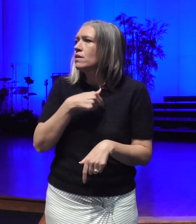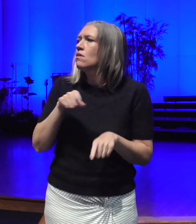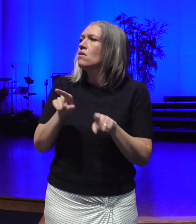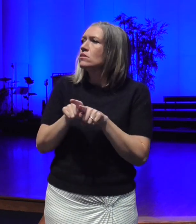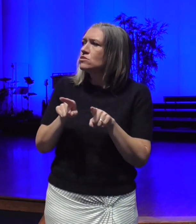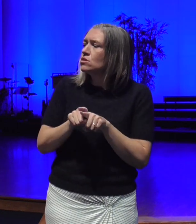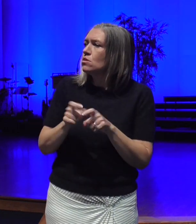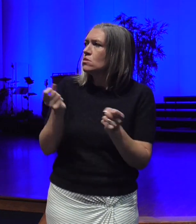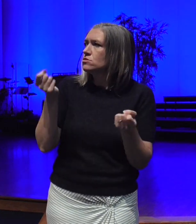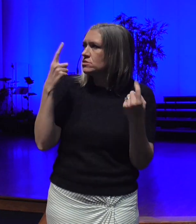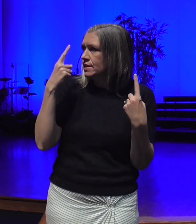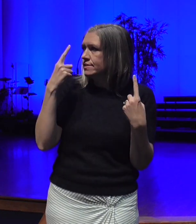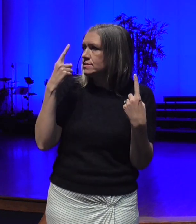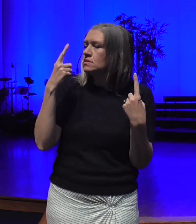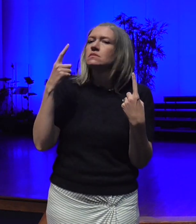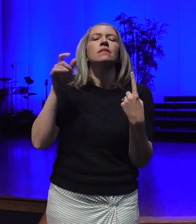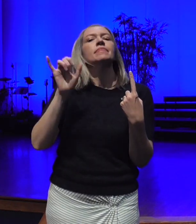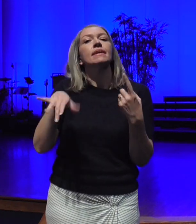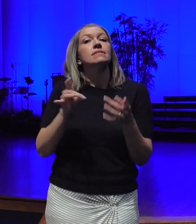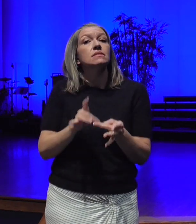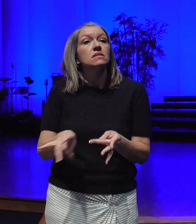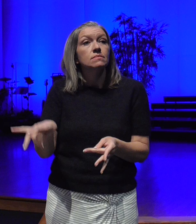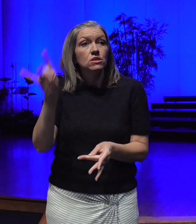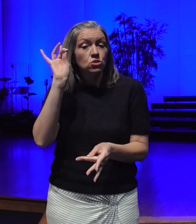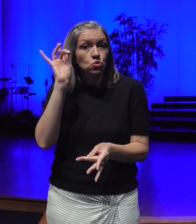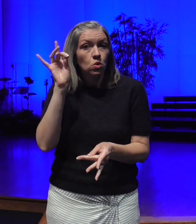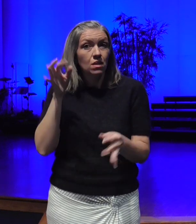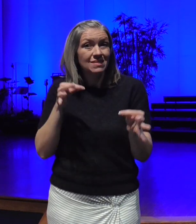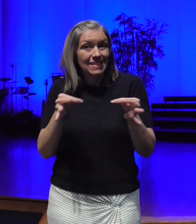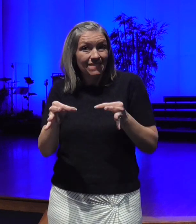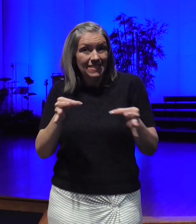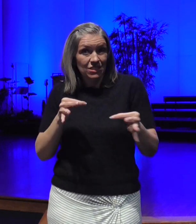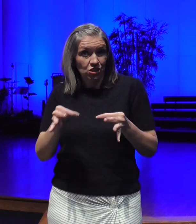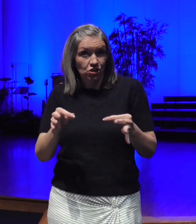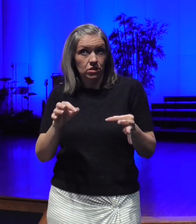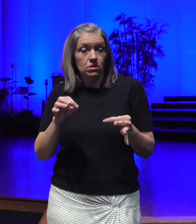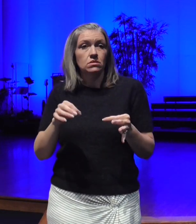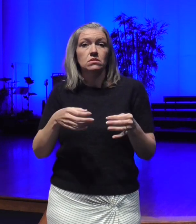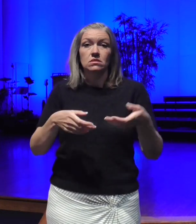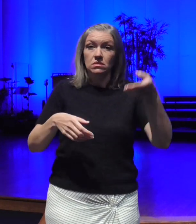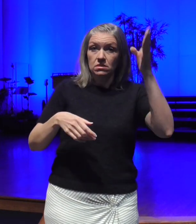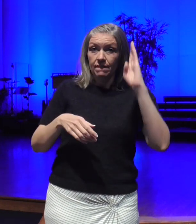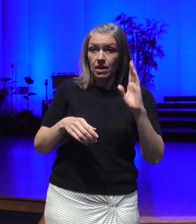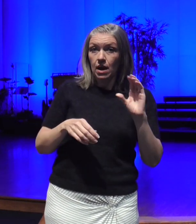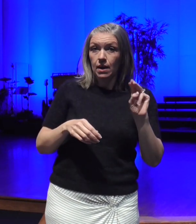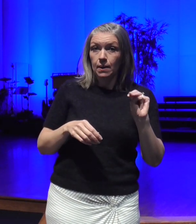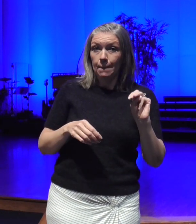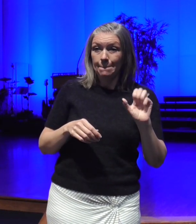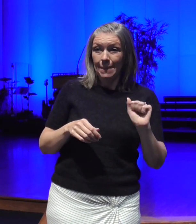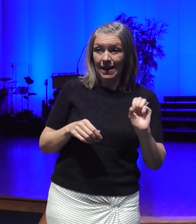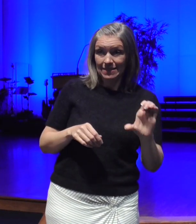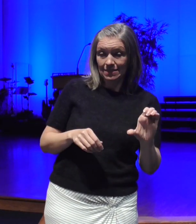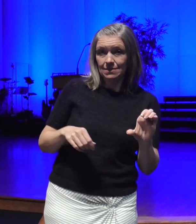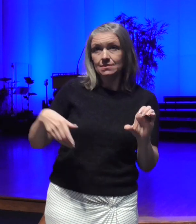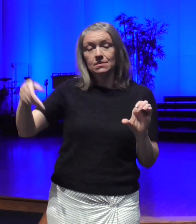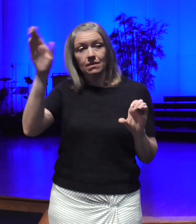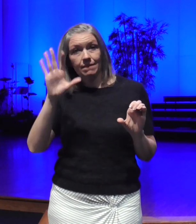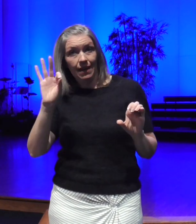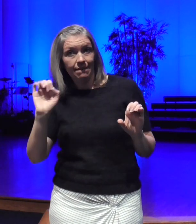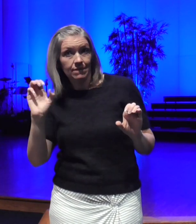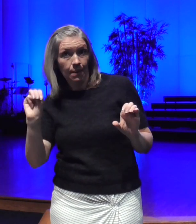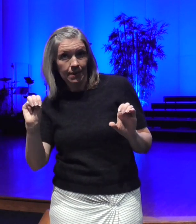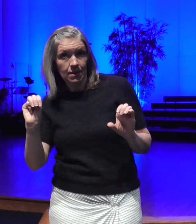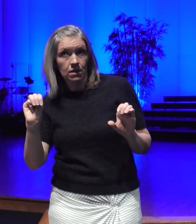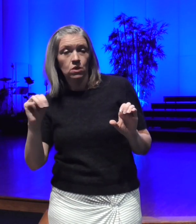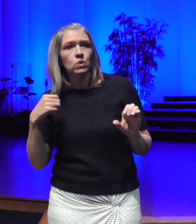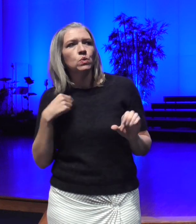also understand that at that spiritual definition, there is the divine masculine and the divine feminine. And